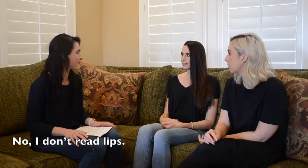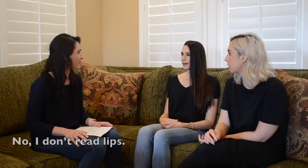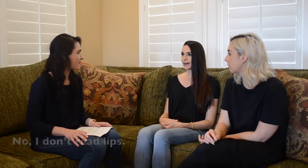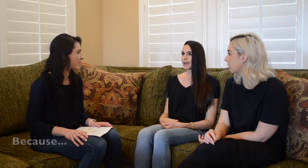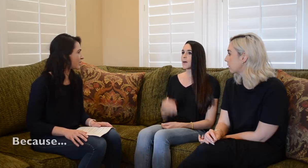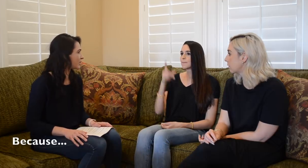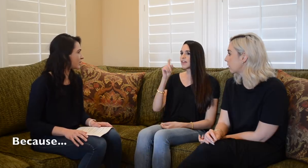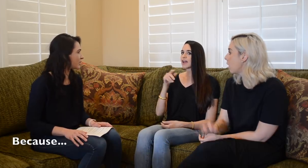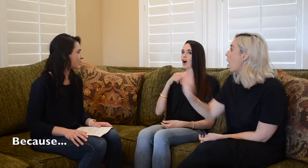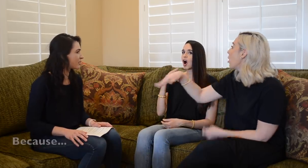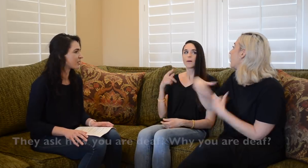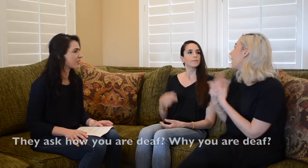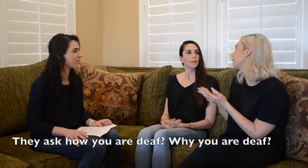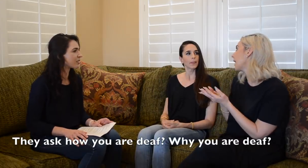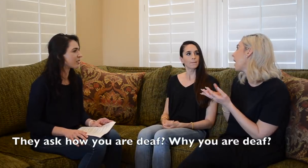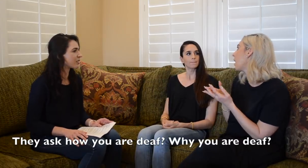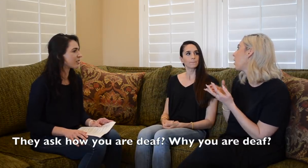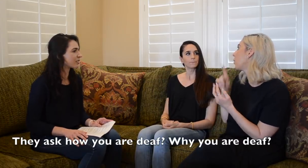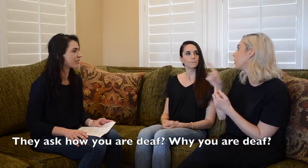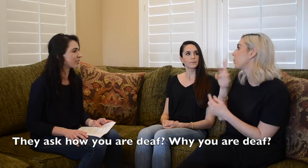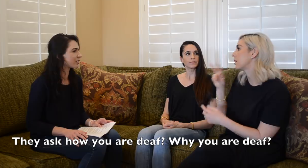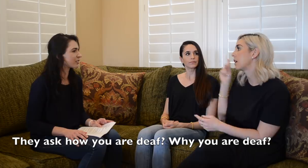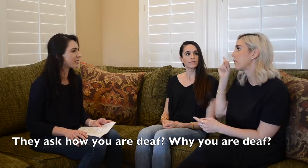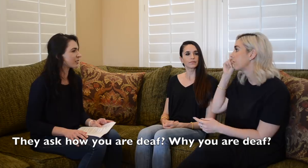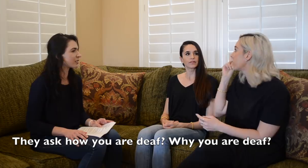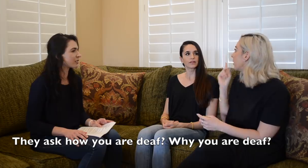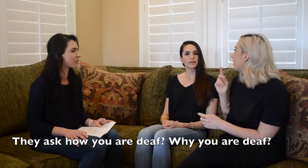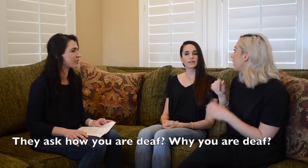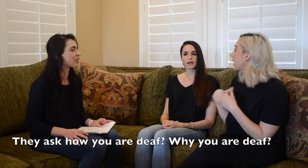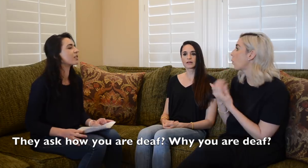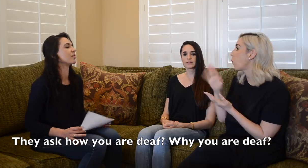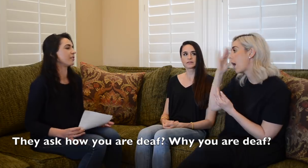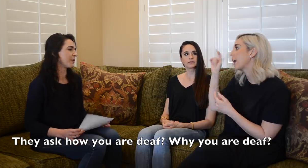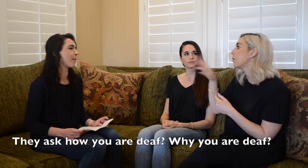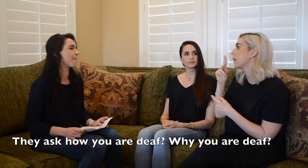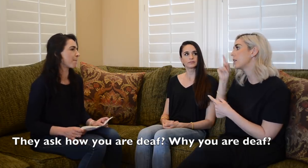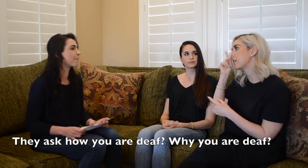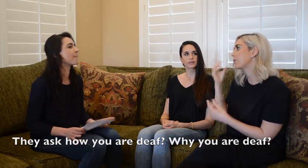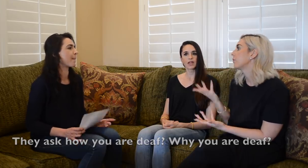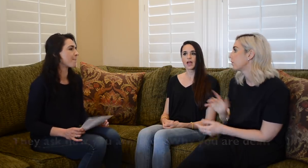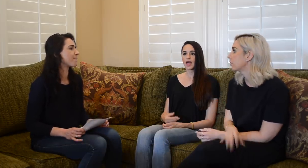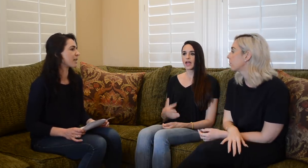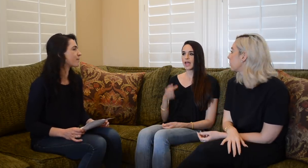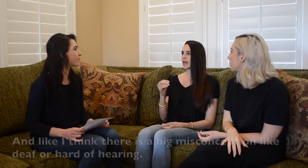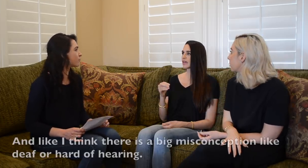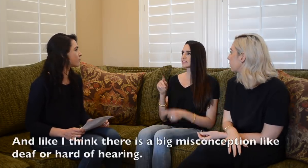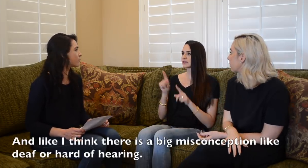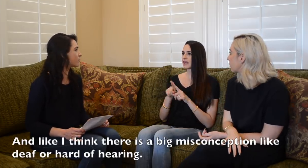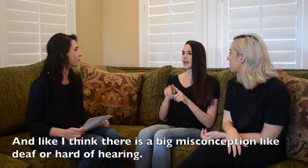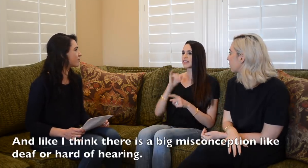Yeah, but then they ask how you are deaf. Yeah. Like, why you are deaf. And, like, I